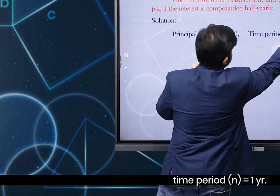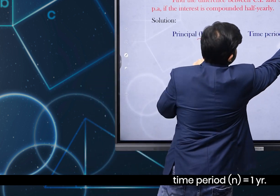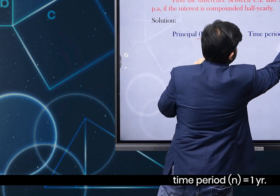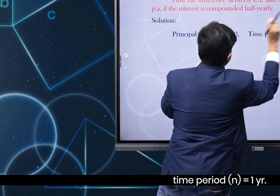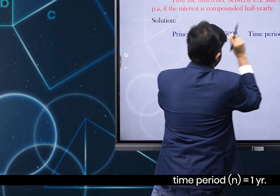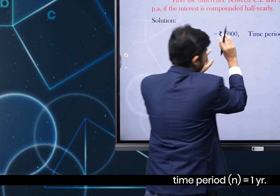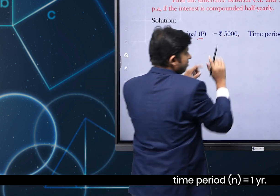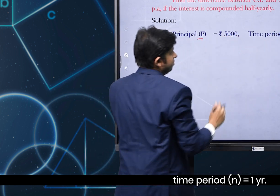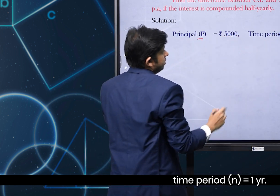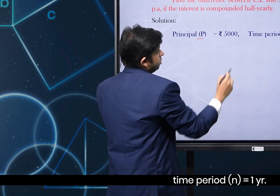year,